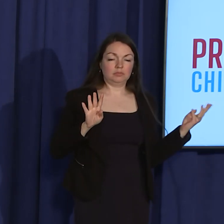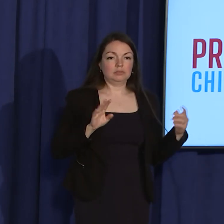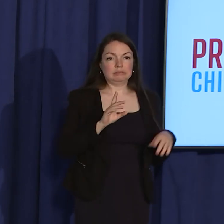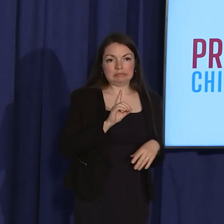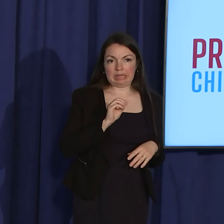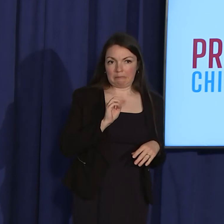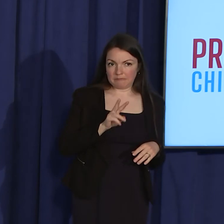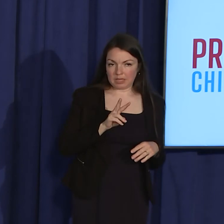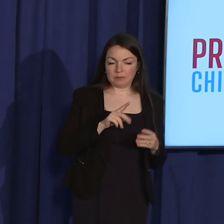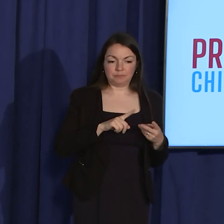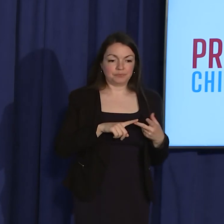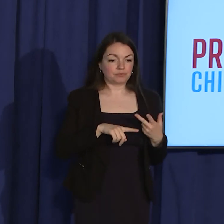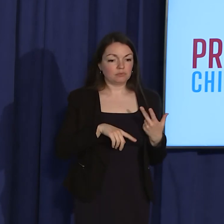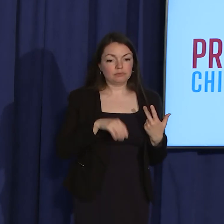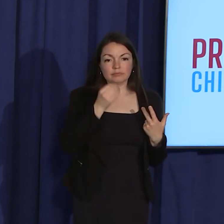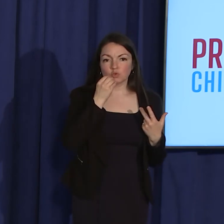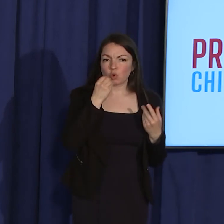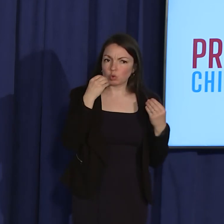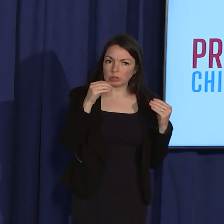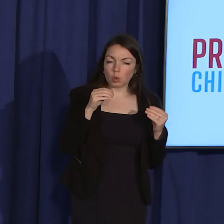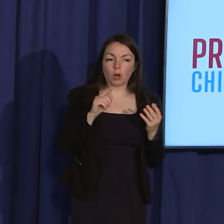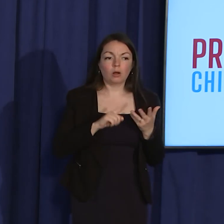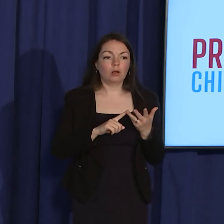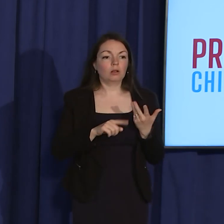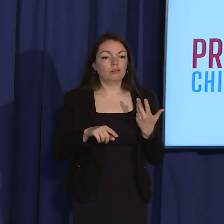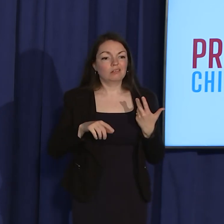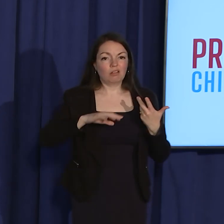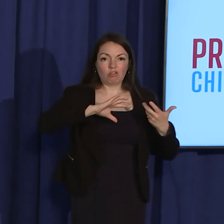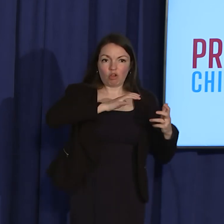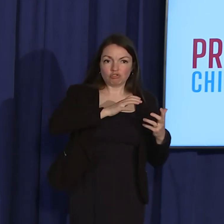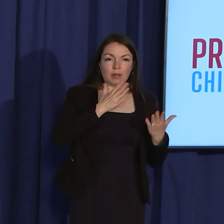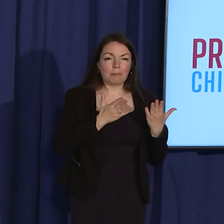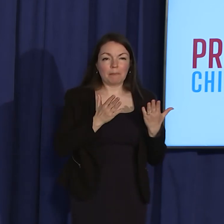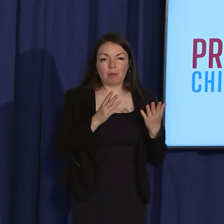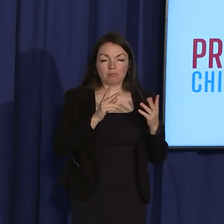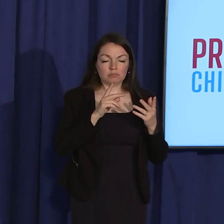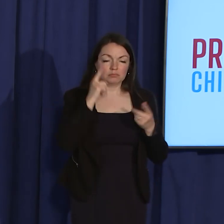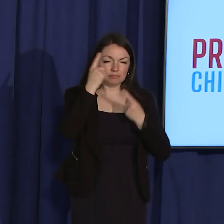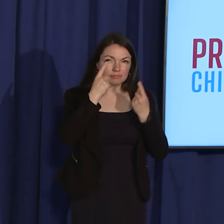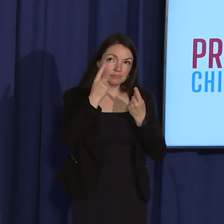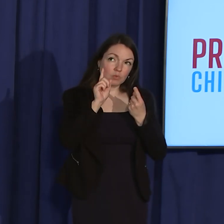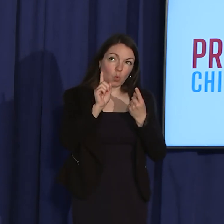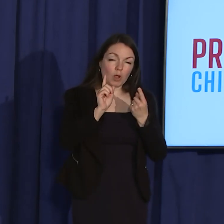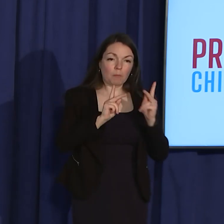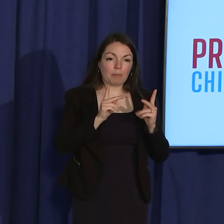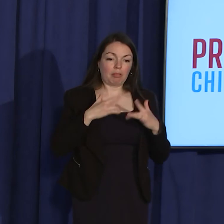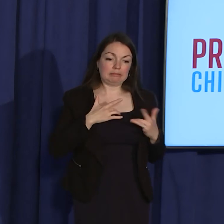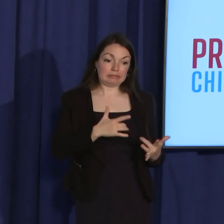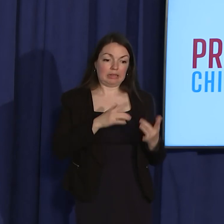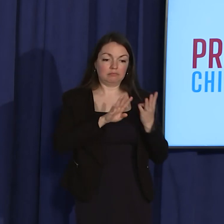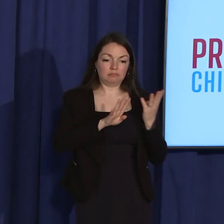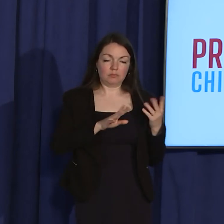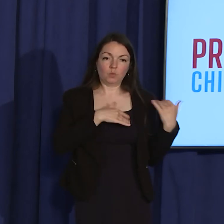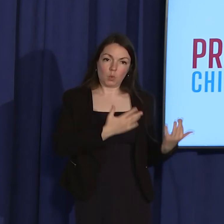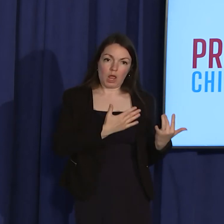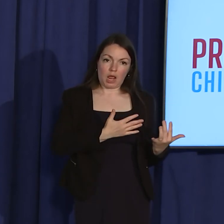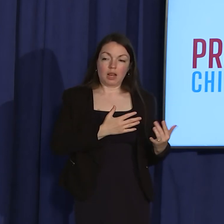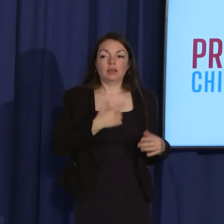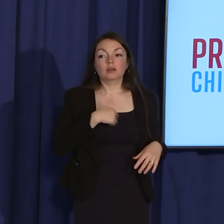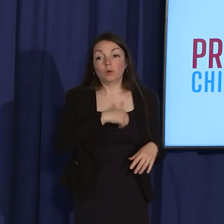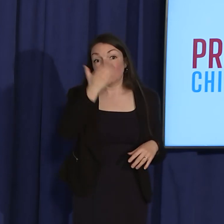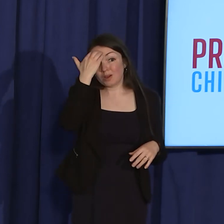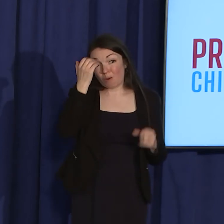grocery store frequently. Where are places you're waiting? You might wait at a laundromat. Like this idea of, we know from surveying, there are a lot of Chicagoans